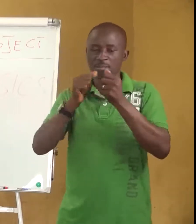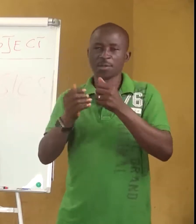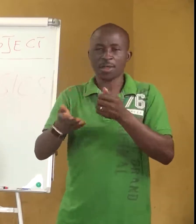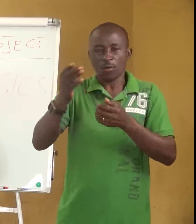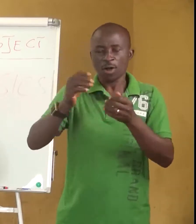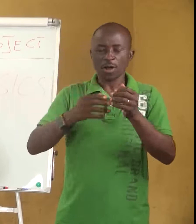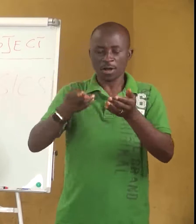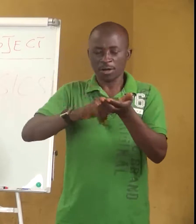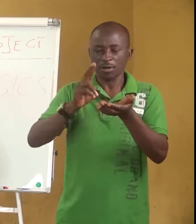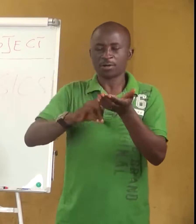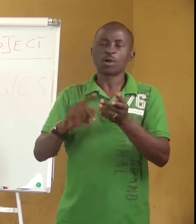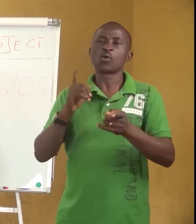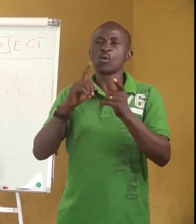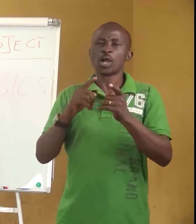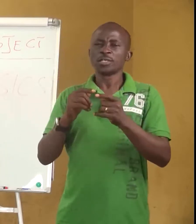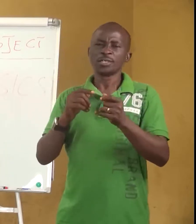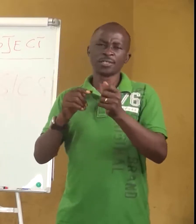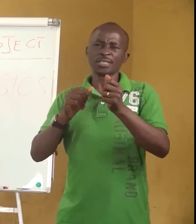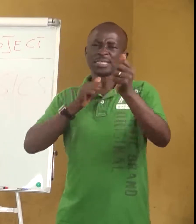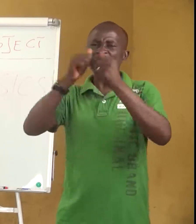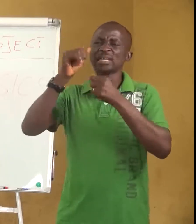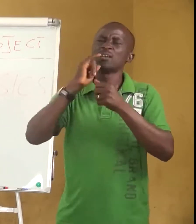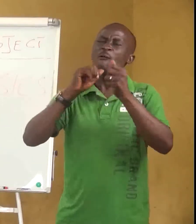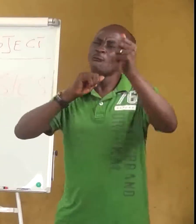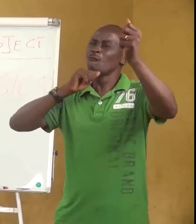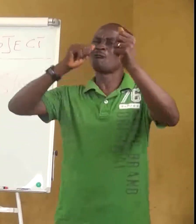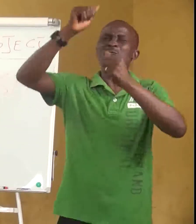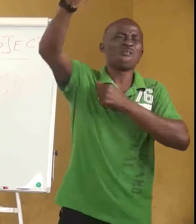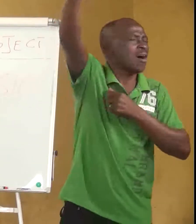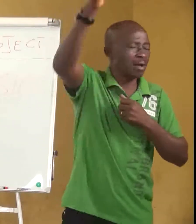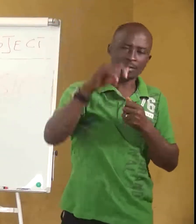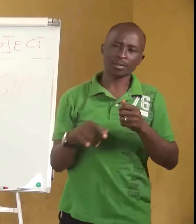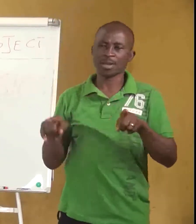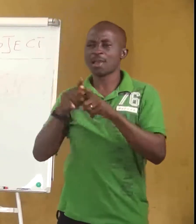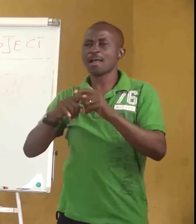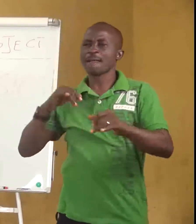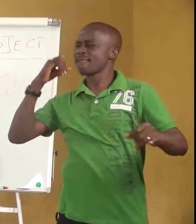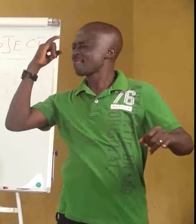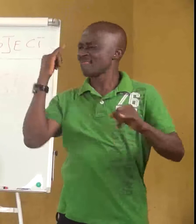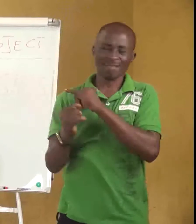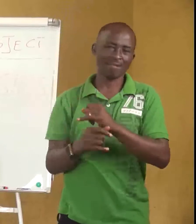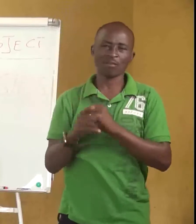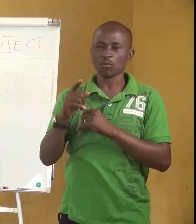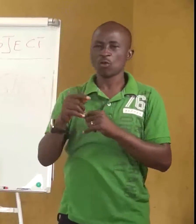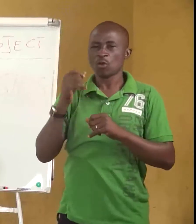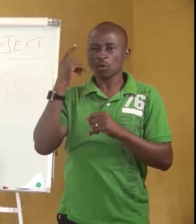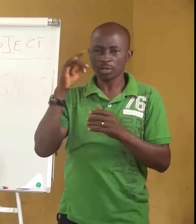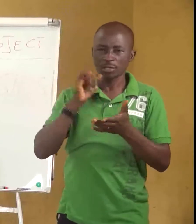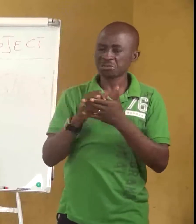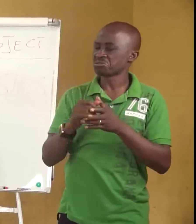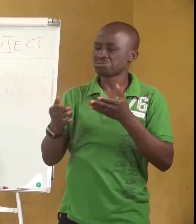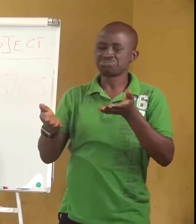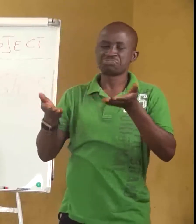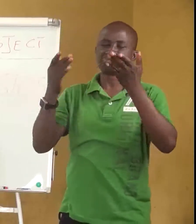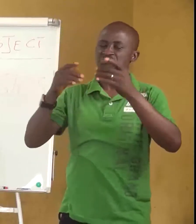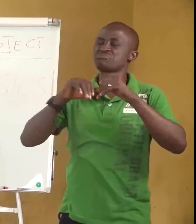point where the distance is so far, like an infinity position, we discover that the weight will no longer be.